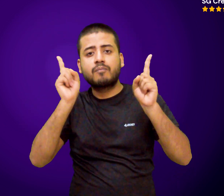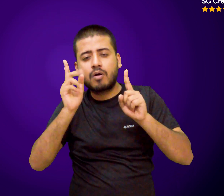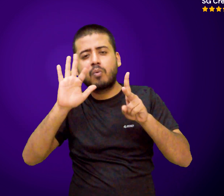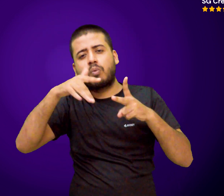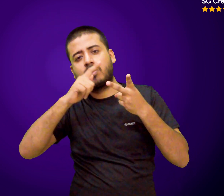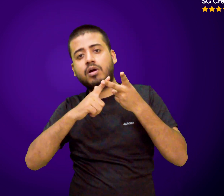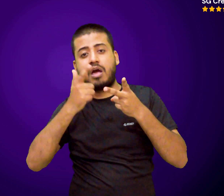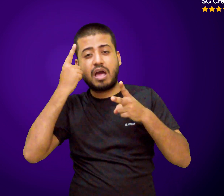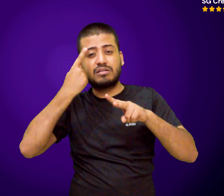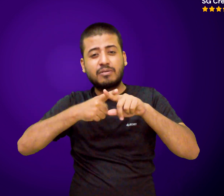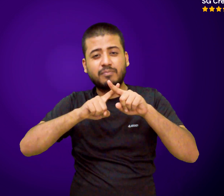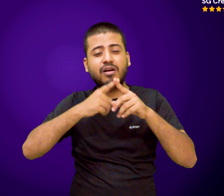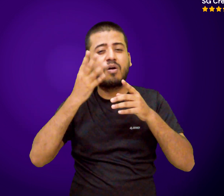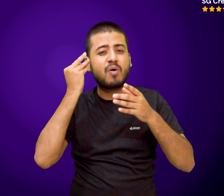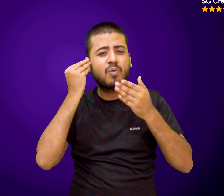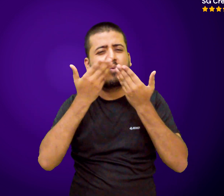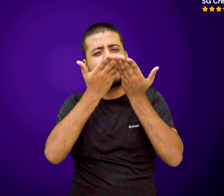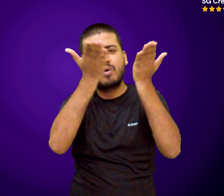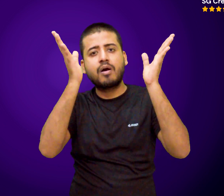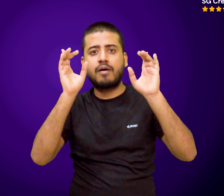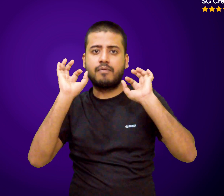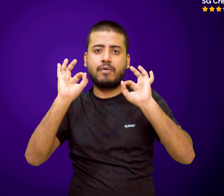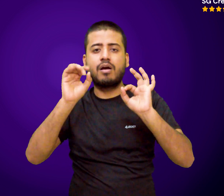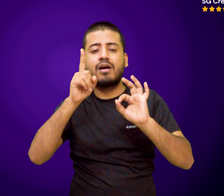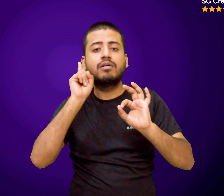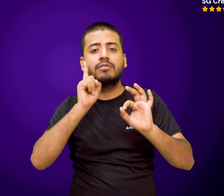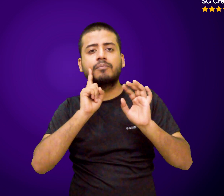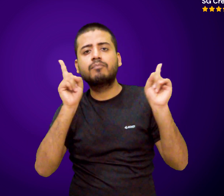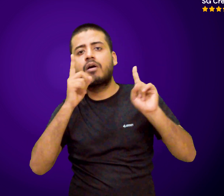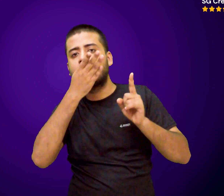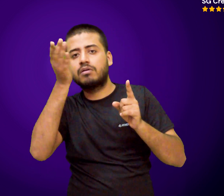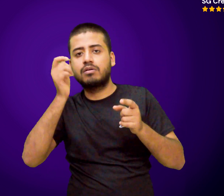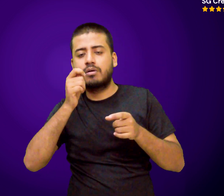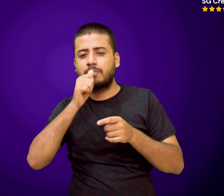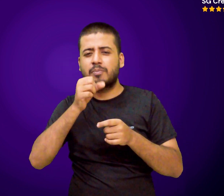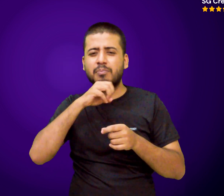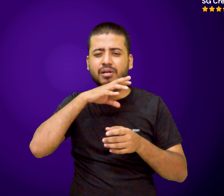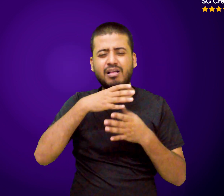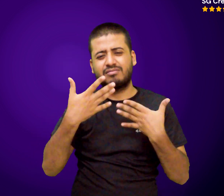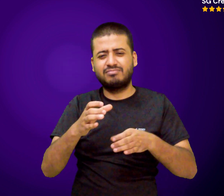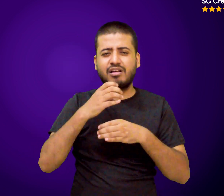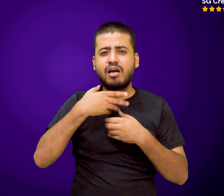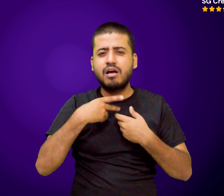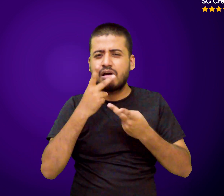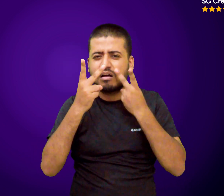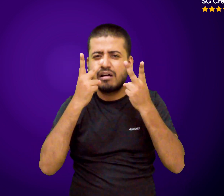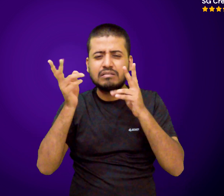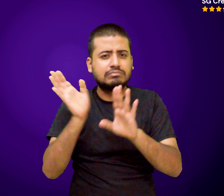and economies, but it is important to balance this with responsible consumption and environmental protection.